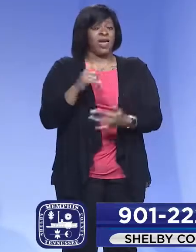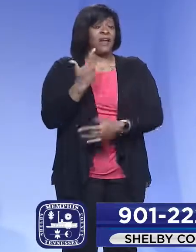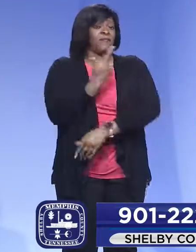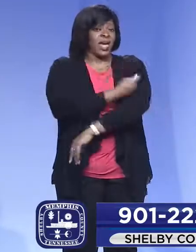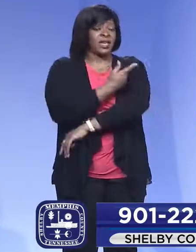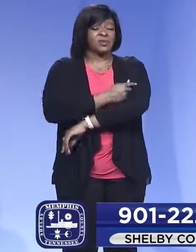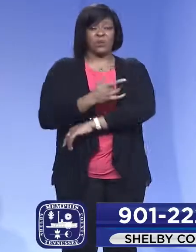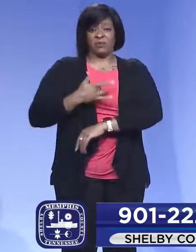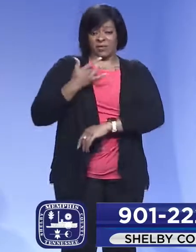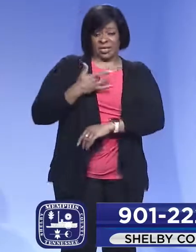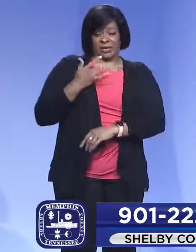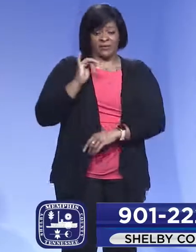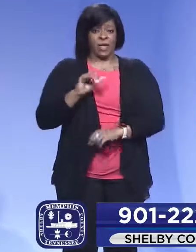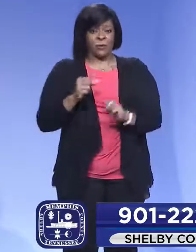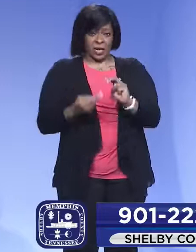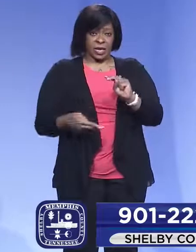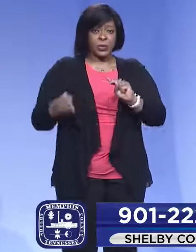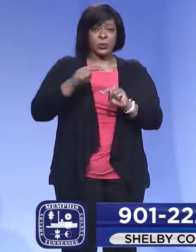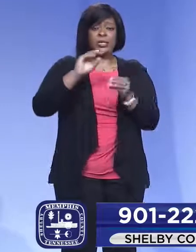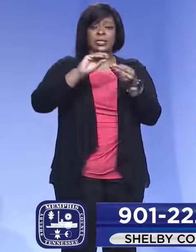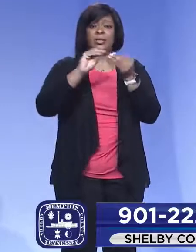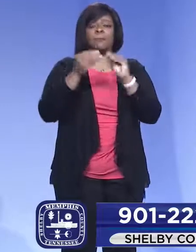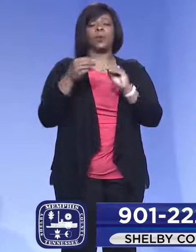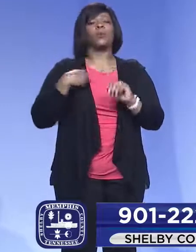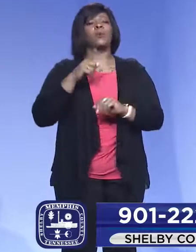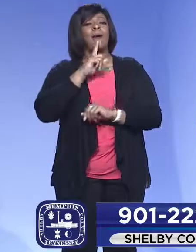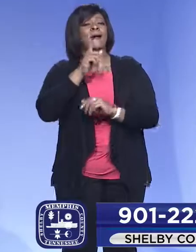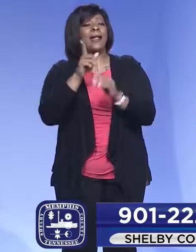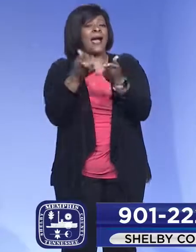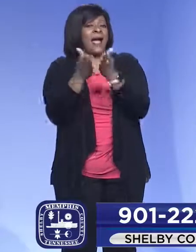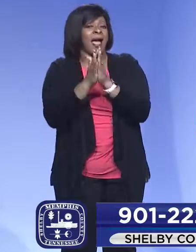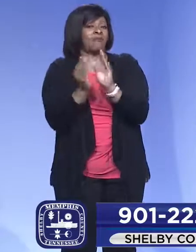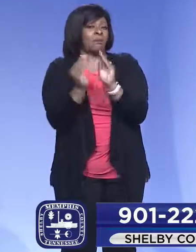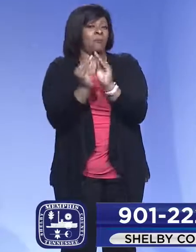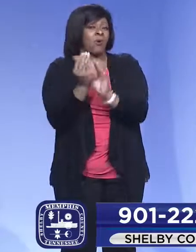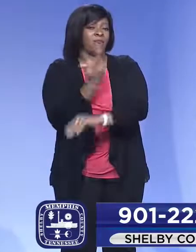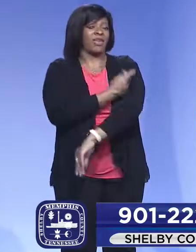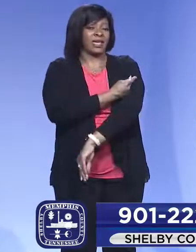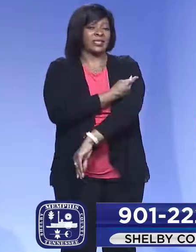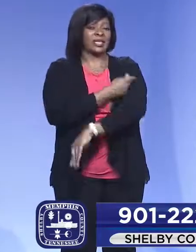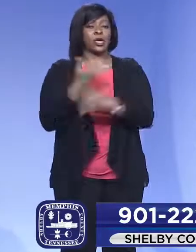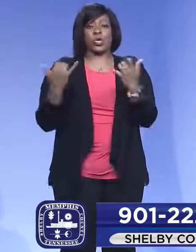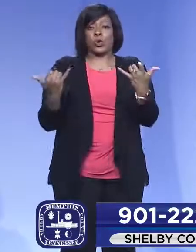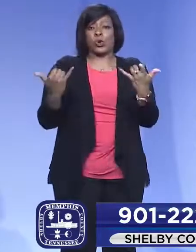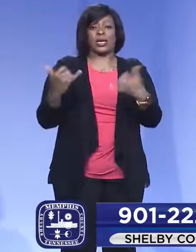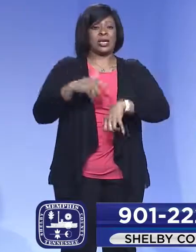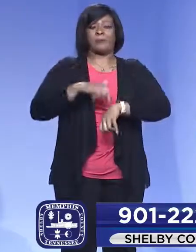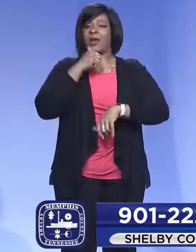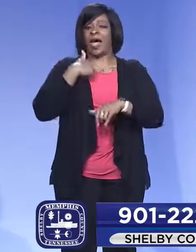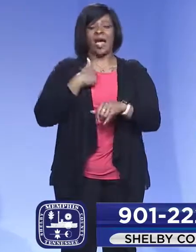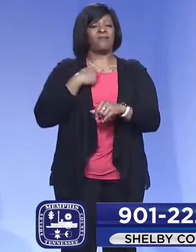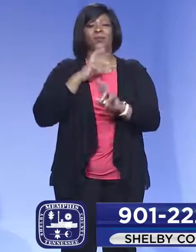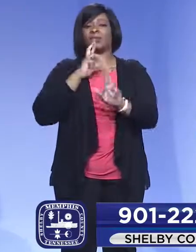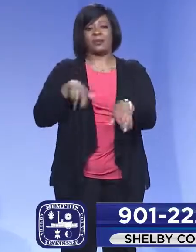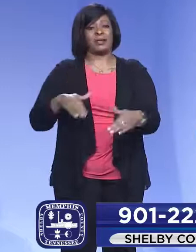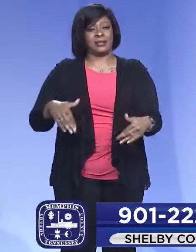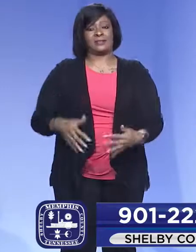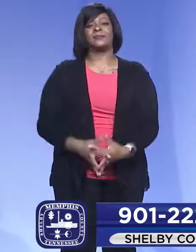if we believe that we could increase that number, then we would ask for additional vaccine. But at the current time, we don't have a